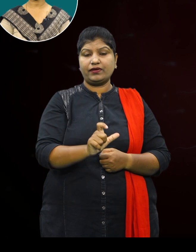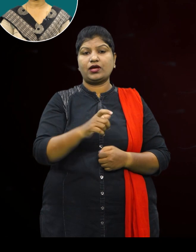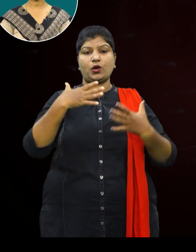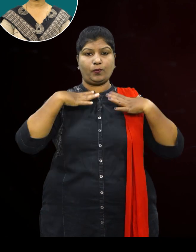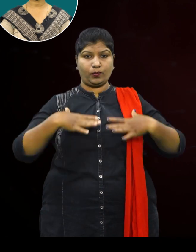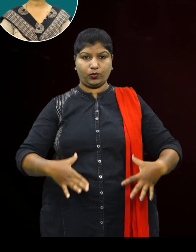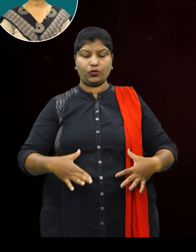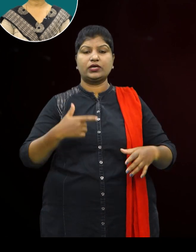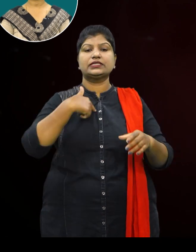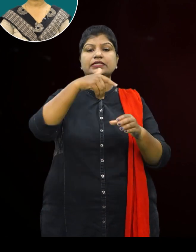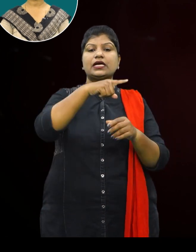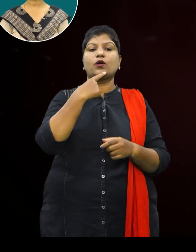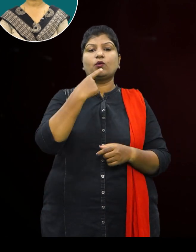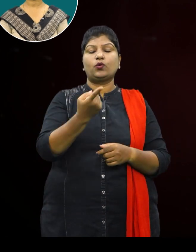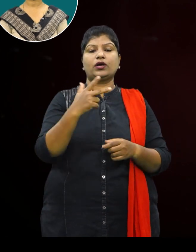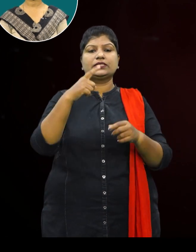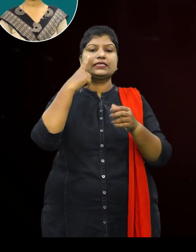internal fertilization.